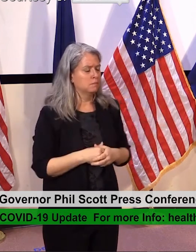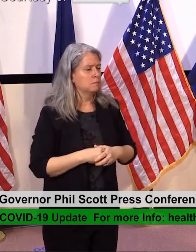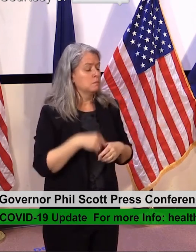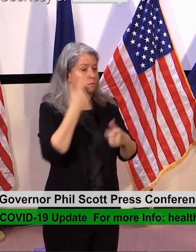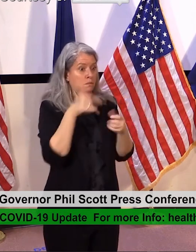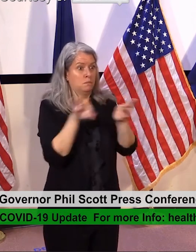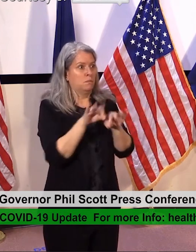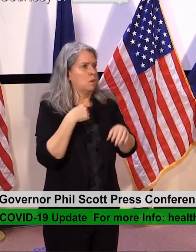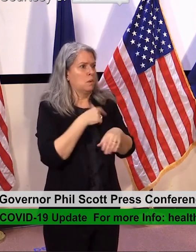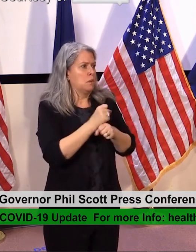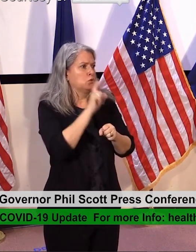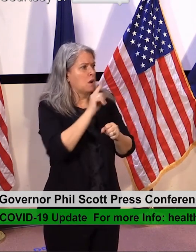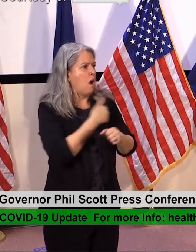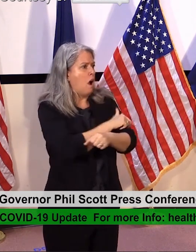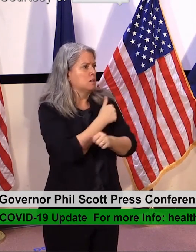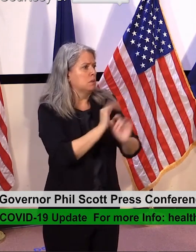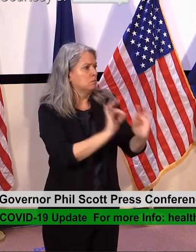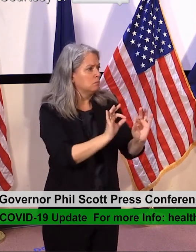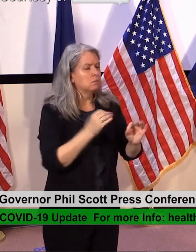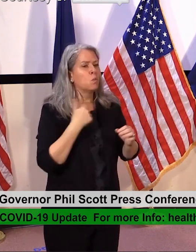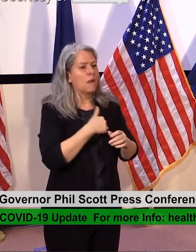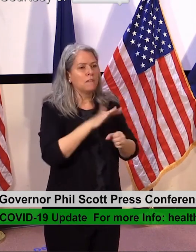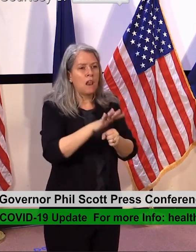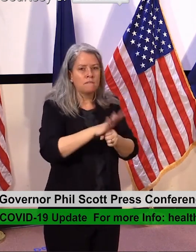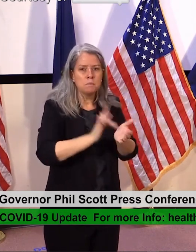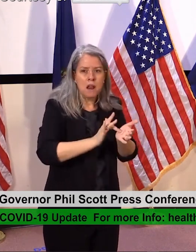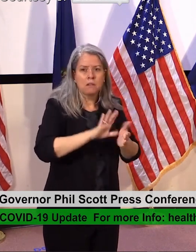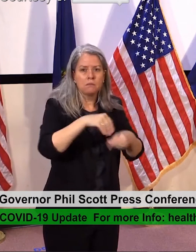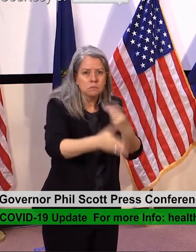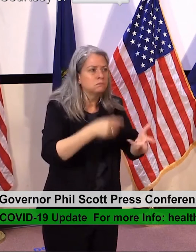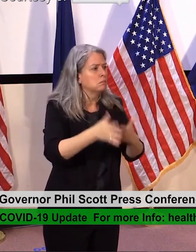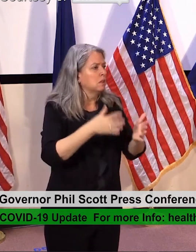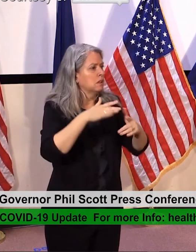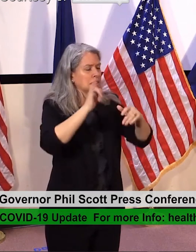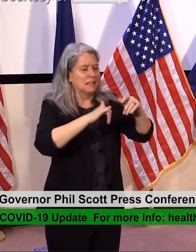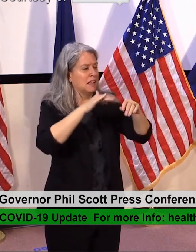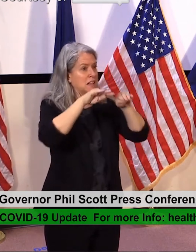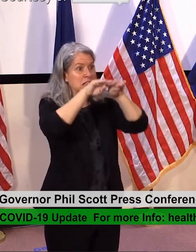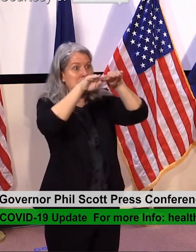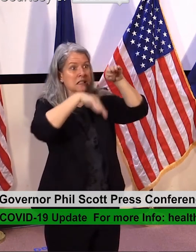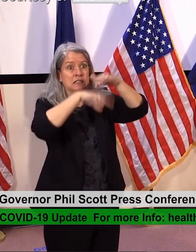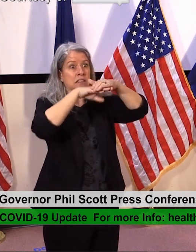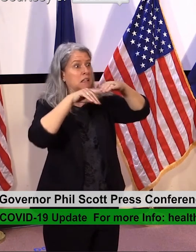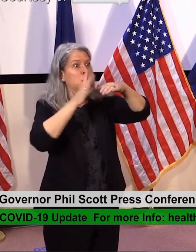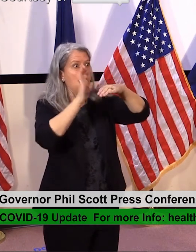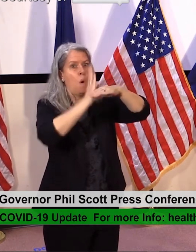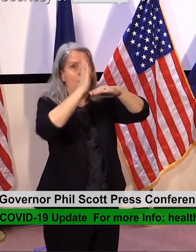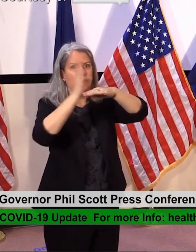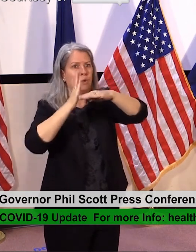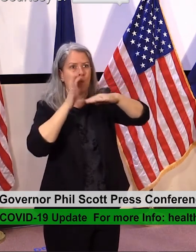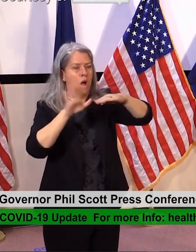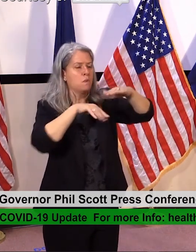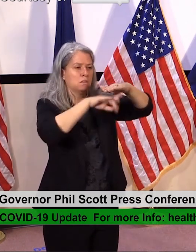our hospital capacity or our healthcare capacity and staying underneath that line, and then we'll manage our way out of this.